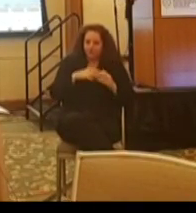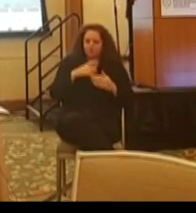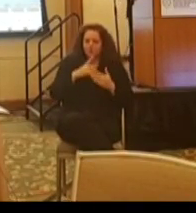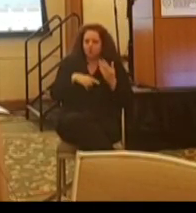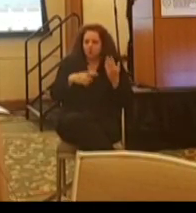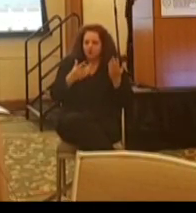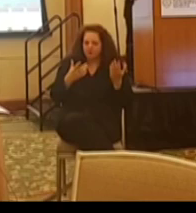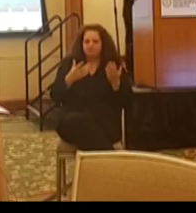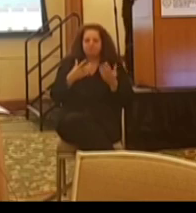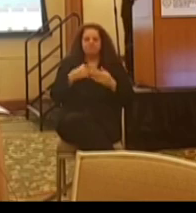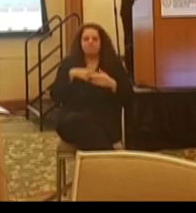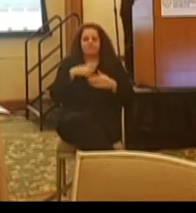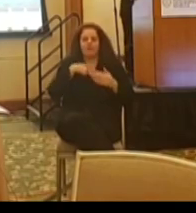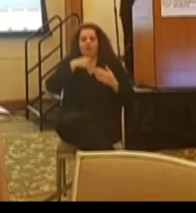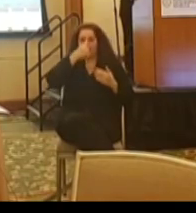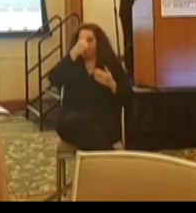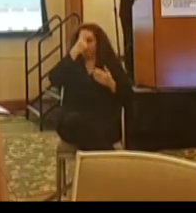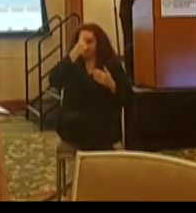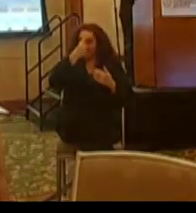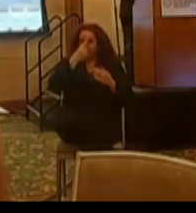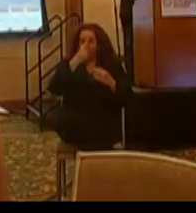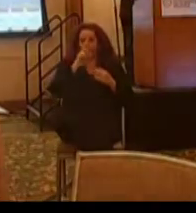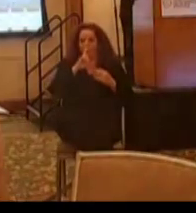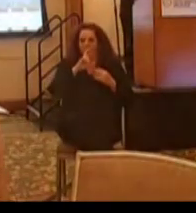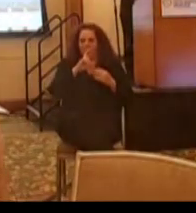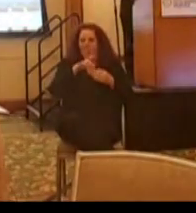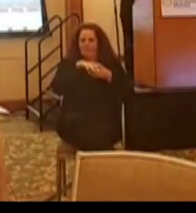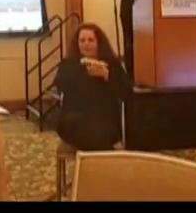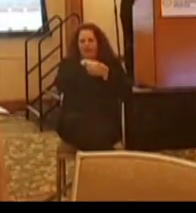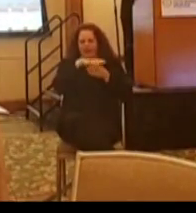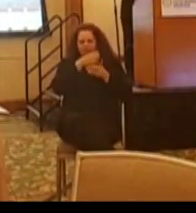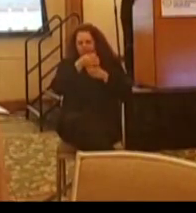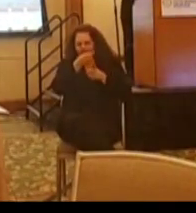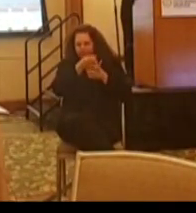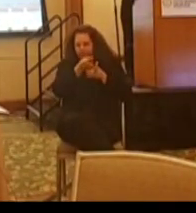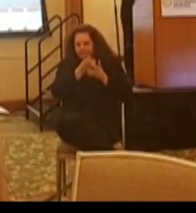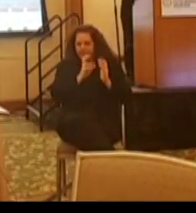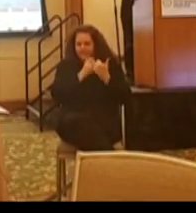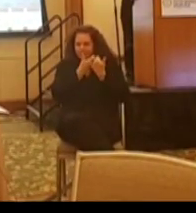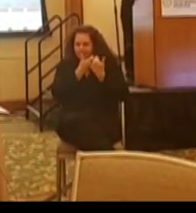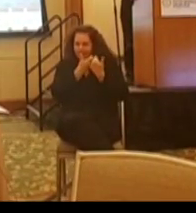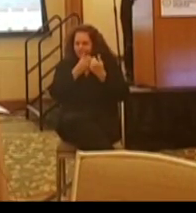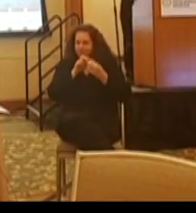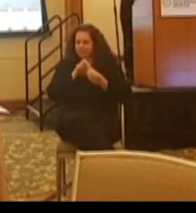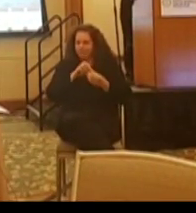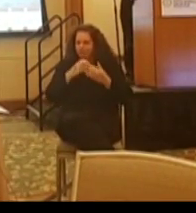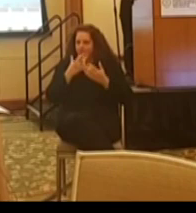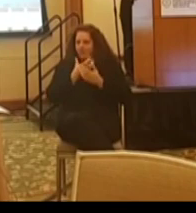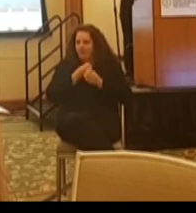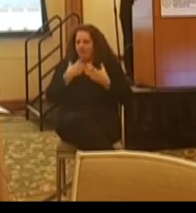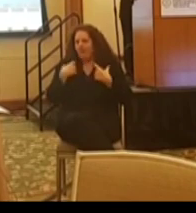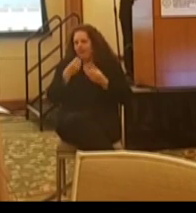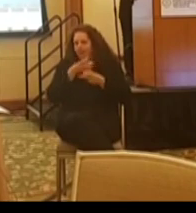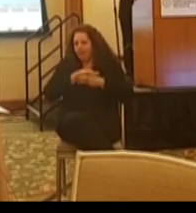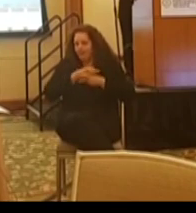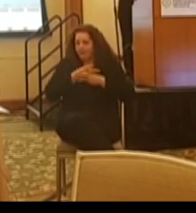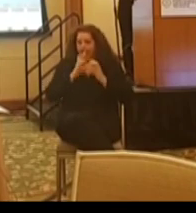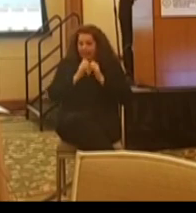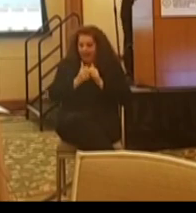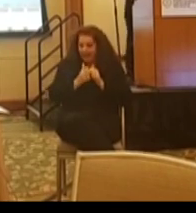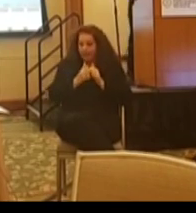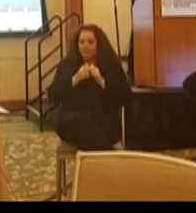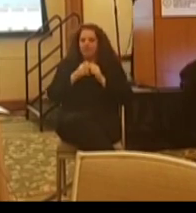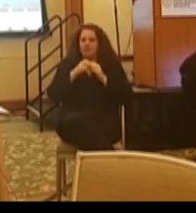understanding areas or challenges or issues related to healthcare is really through observation and interviews. It's by going out